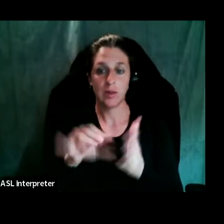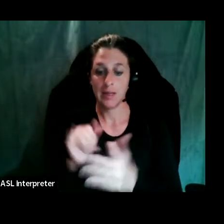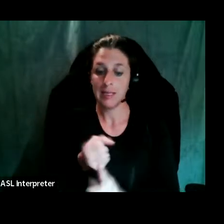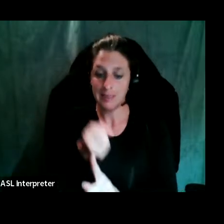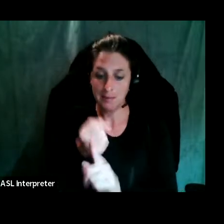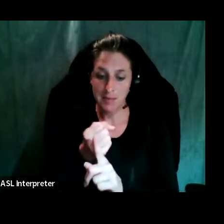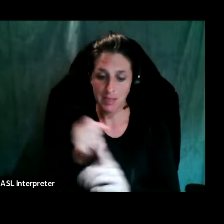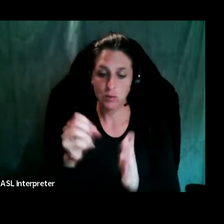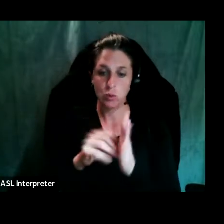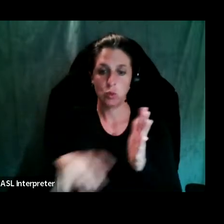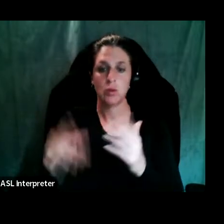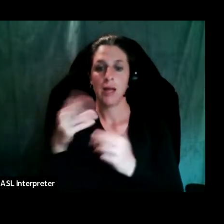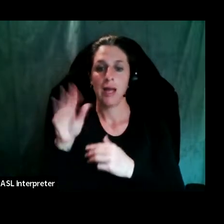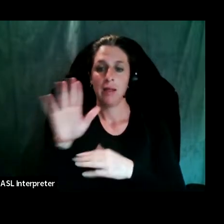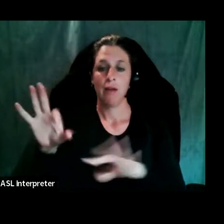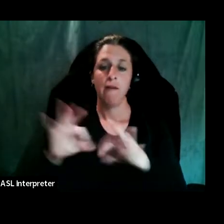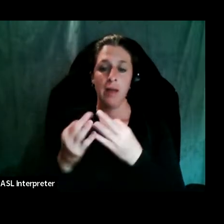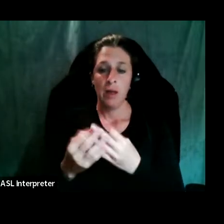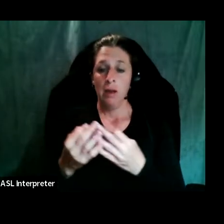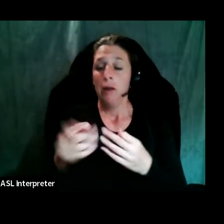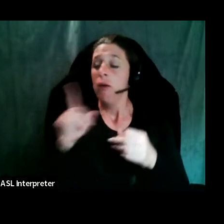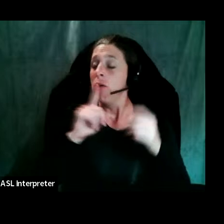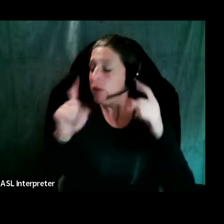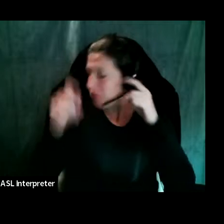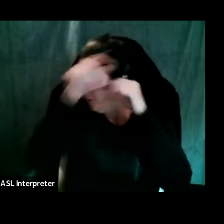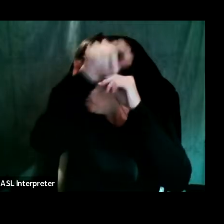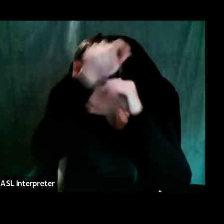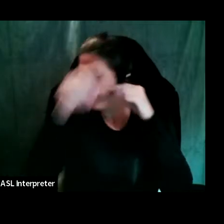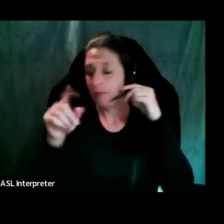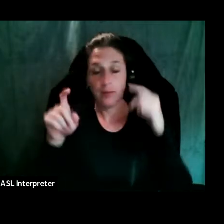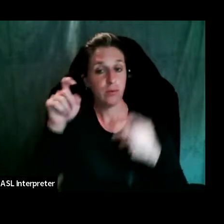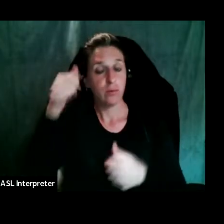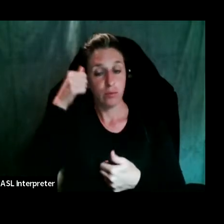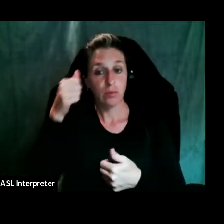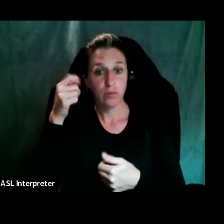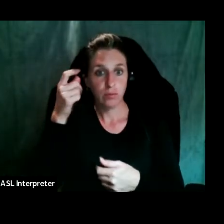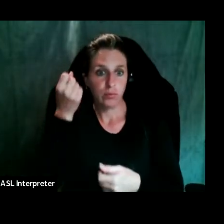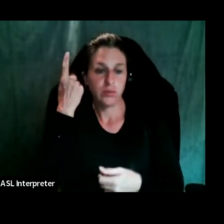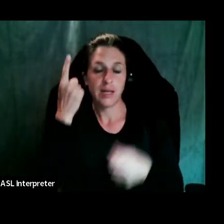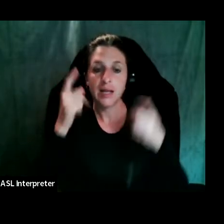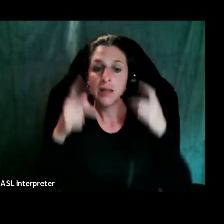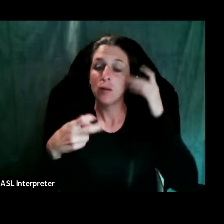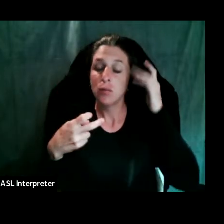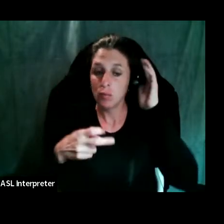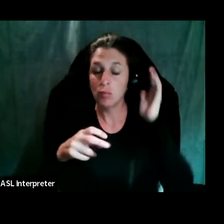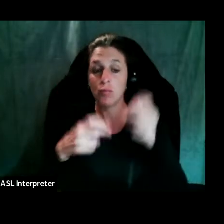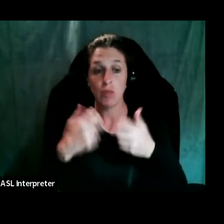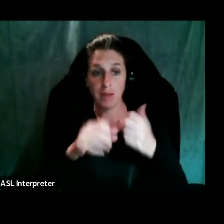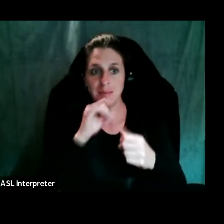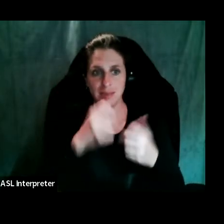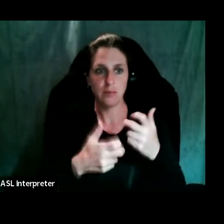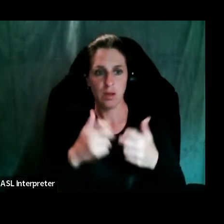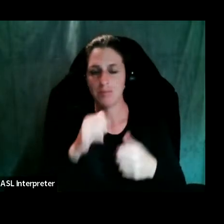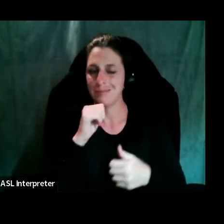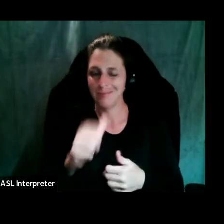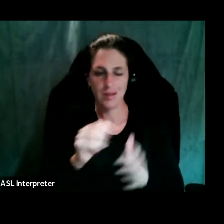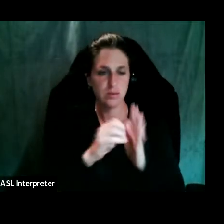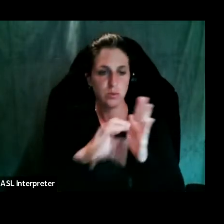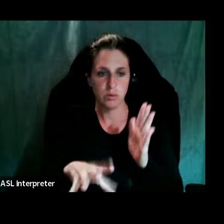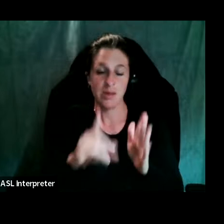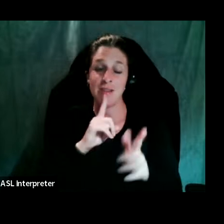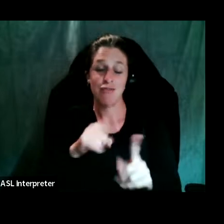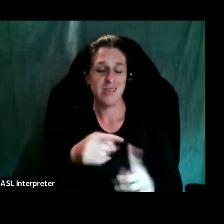students and their families really have to understand the problem is the problem, not the student. And that is just, I think, so